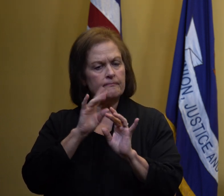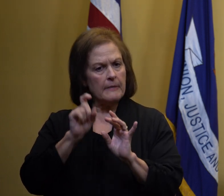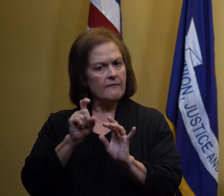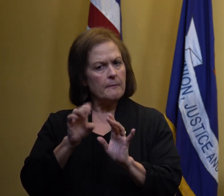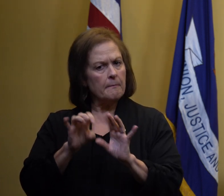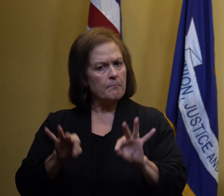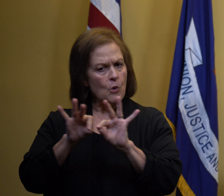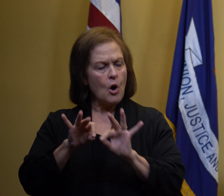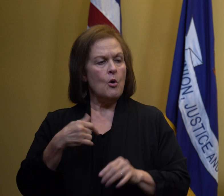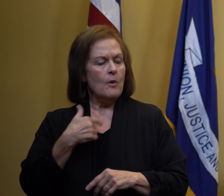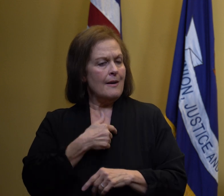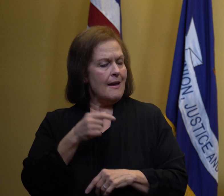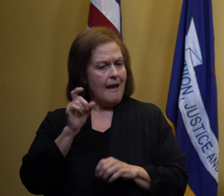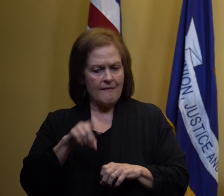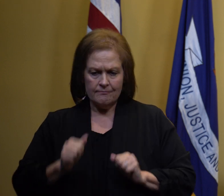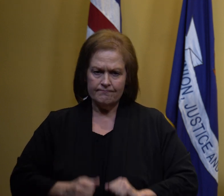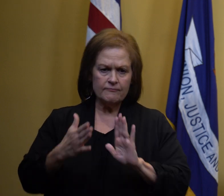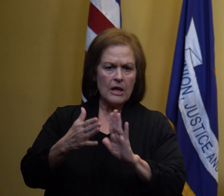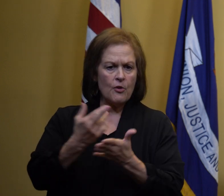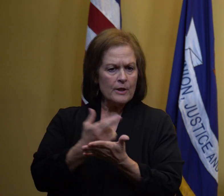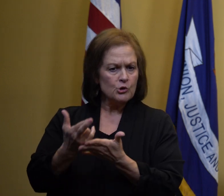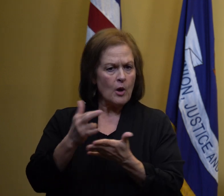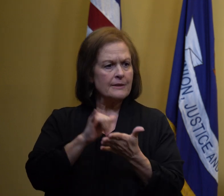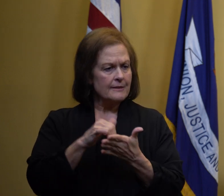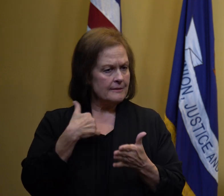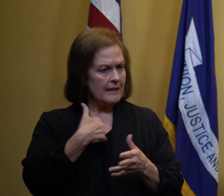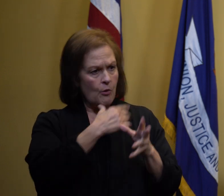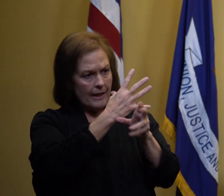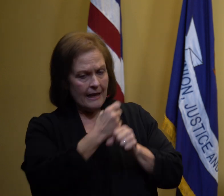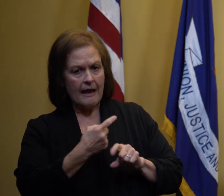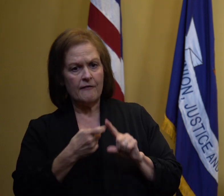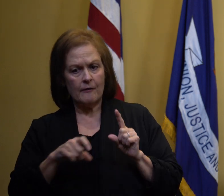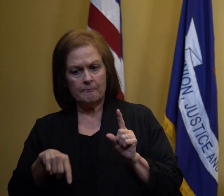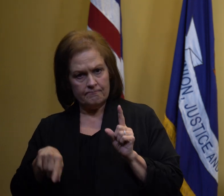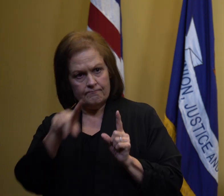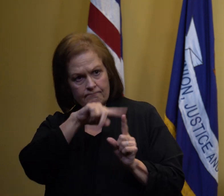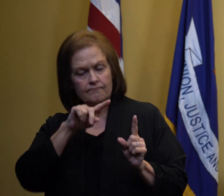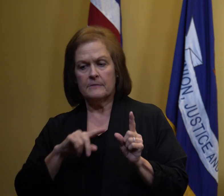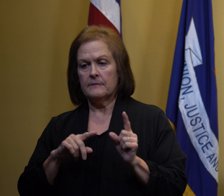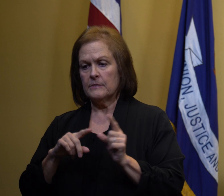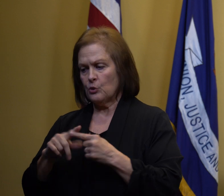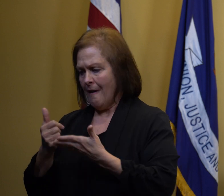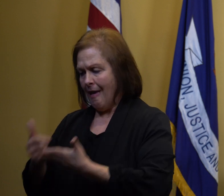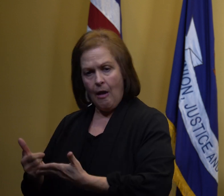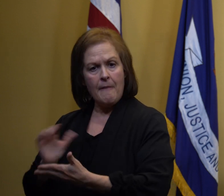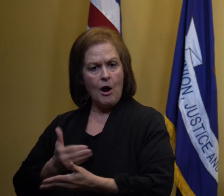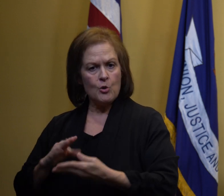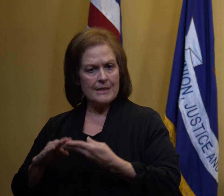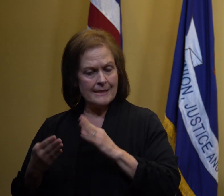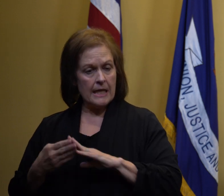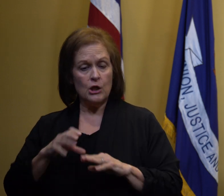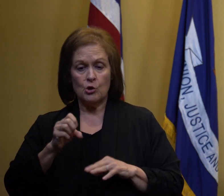to embrace the resources that have been deployed to this city to help ourselves. So when things are left